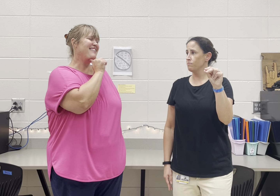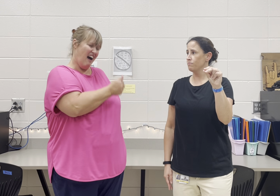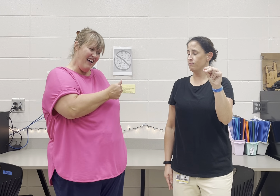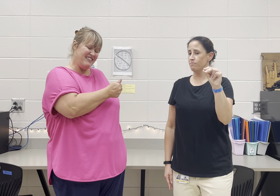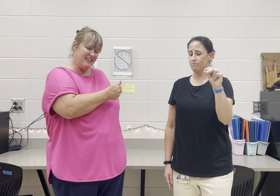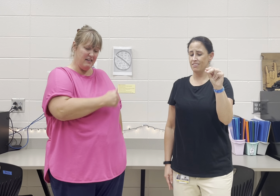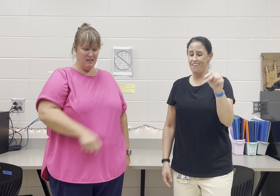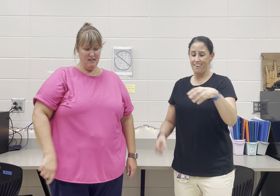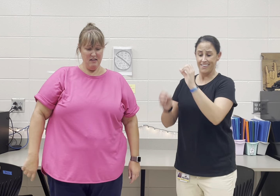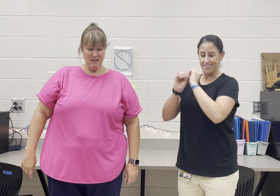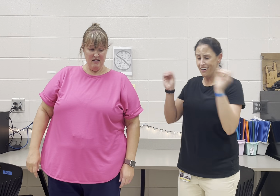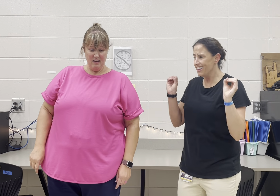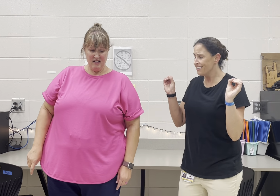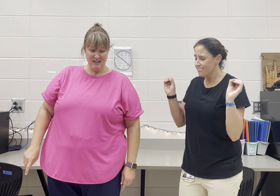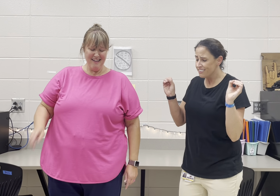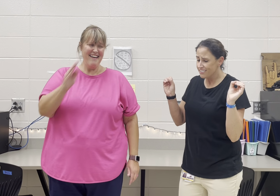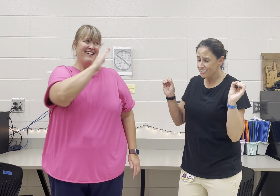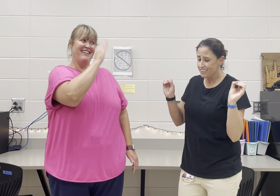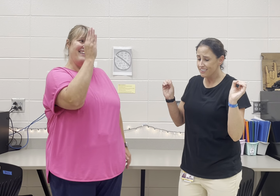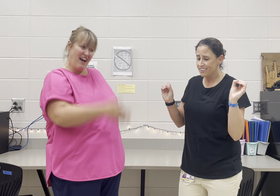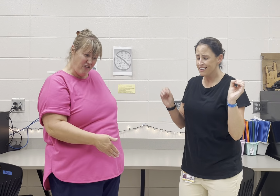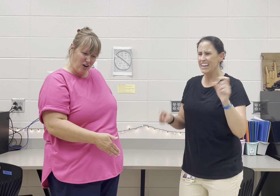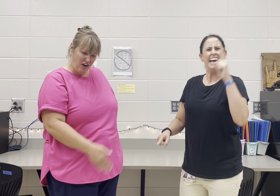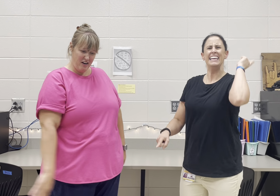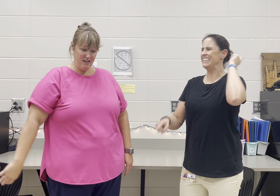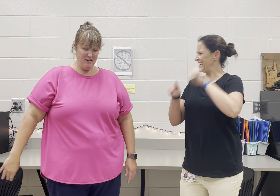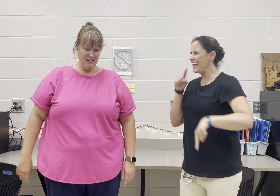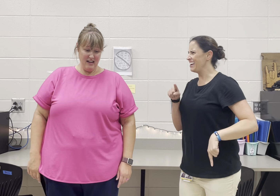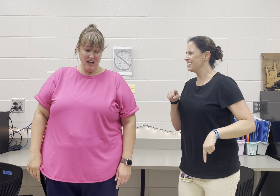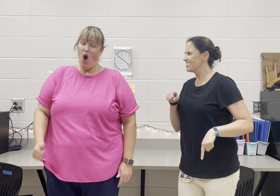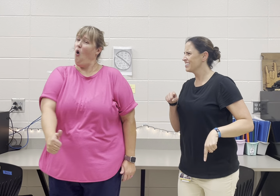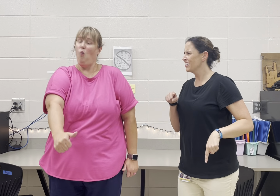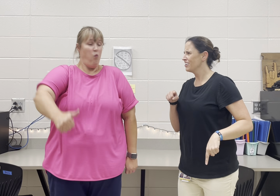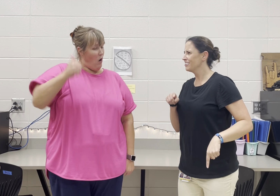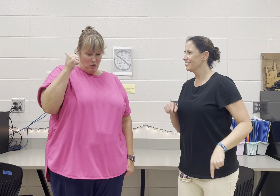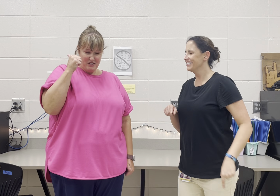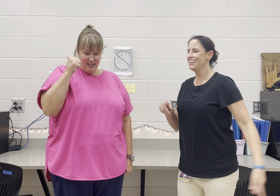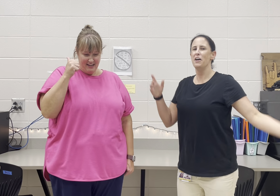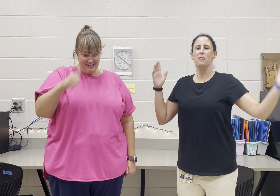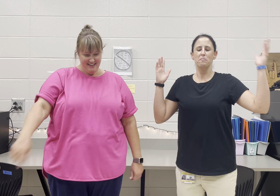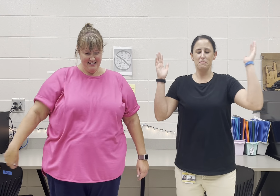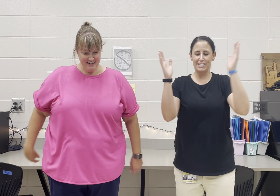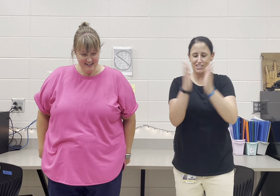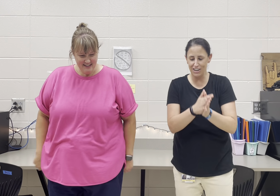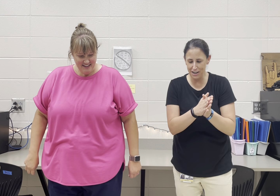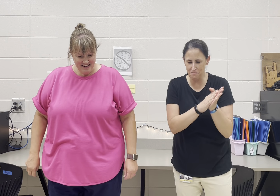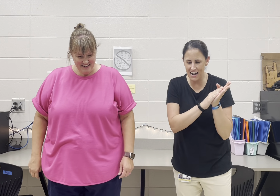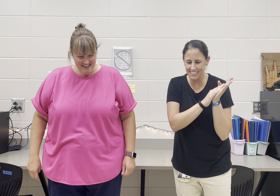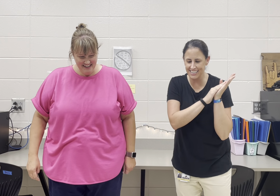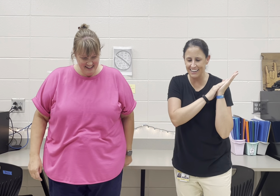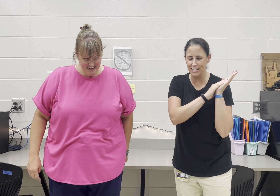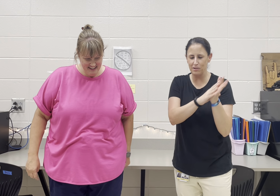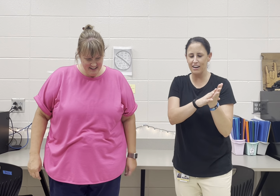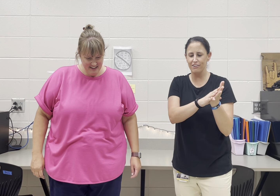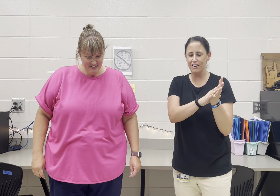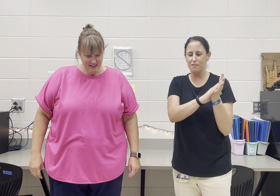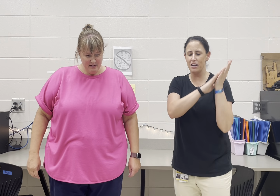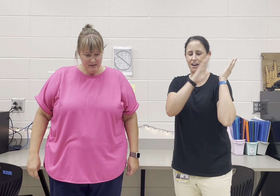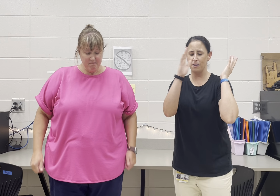Not. none, Never. can't. Won't. Make sure you're practicing. I think we covered them. If you